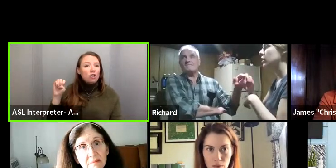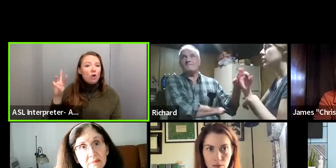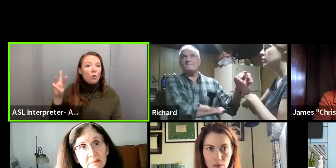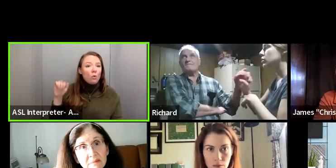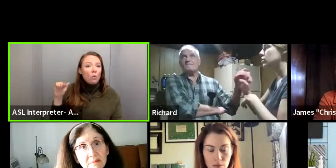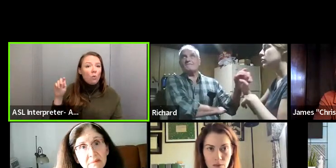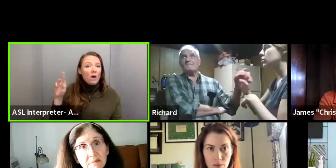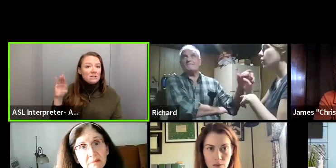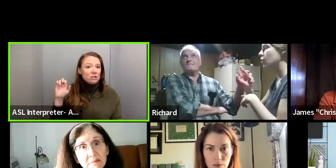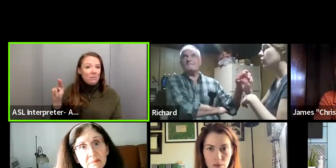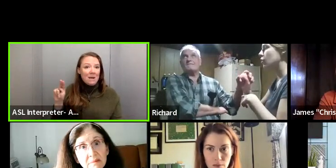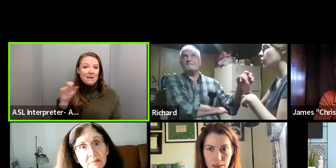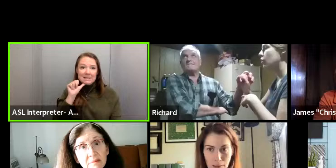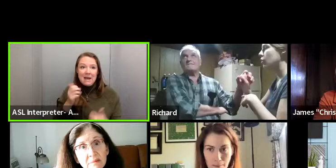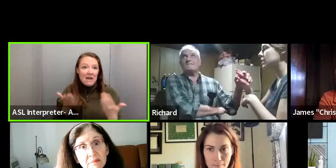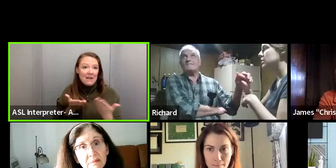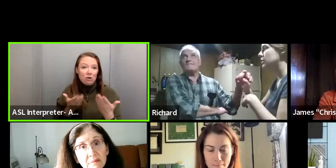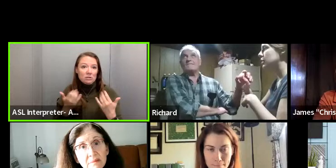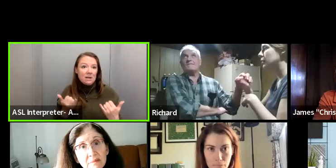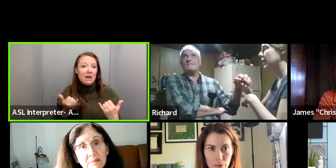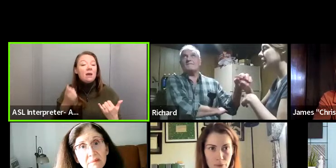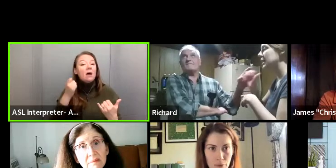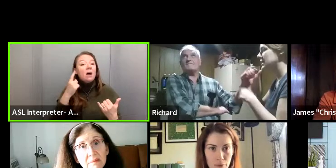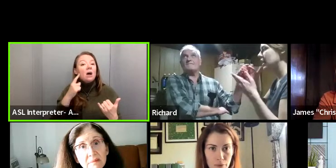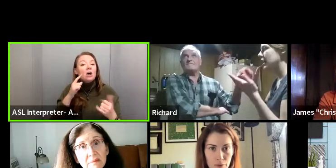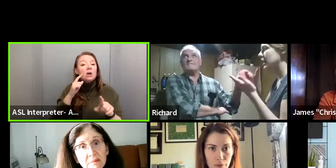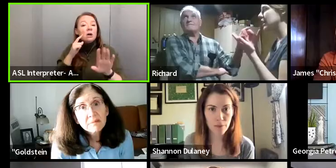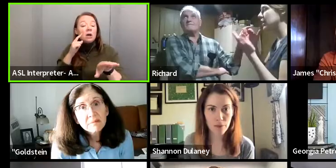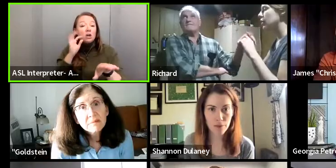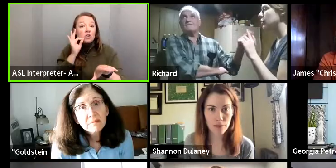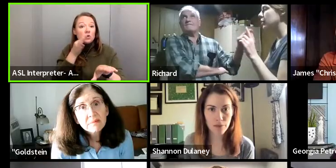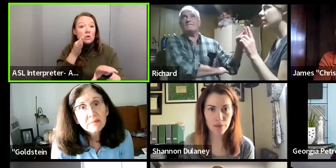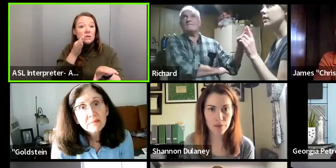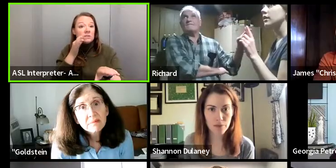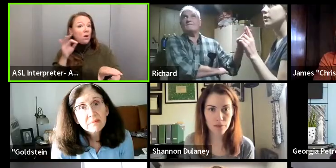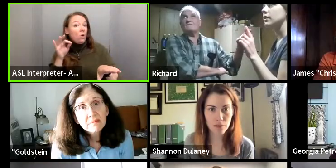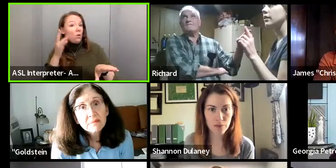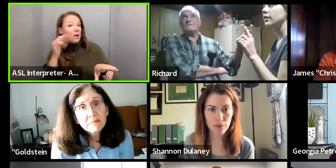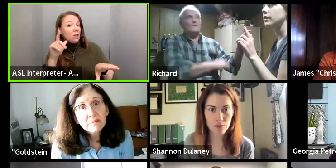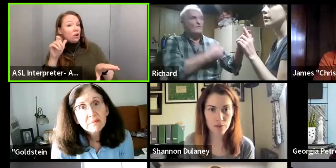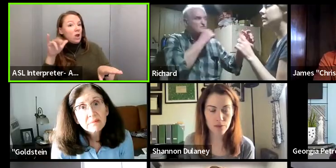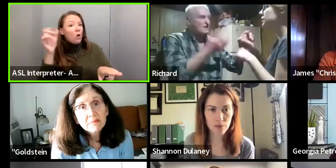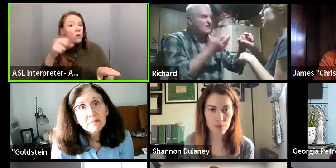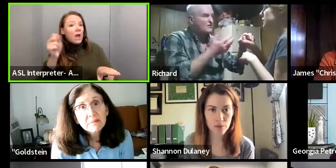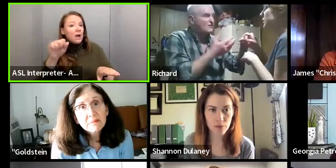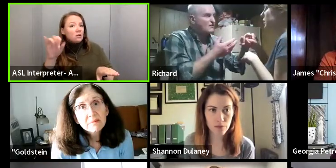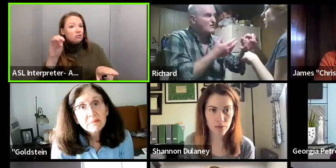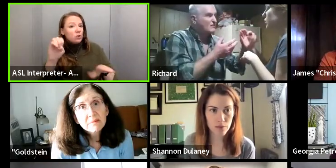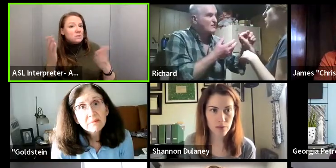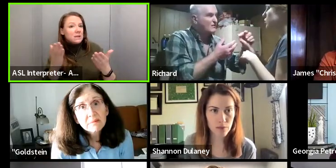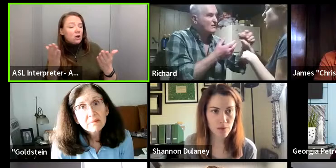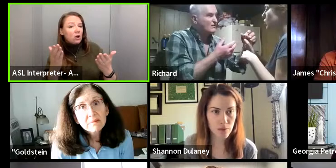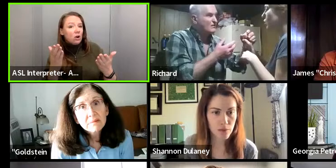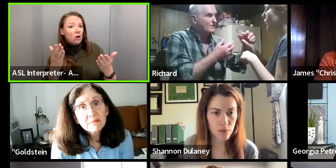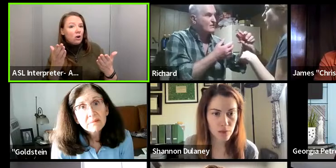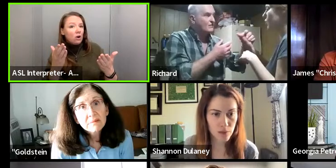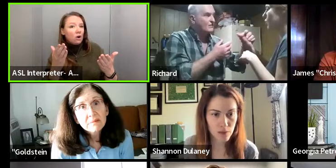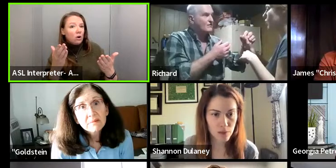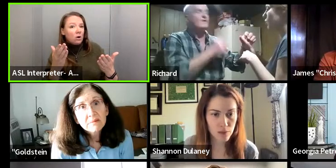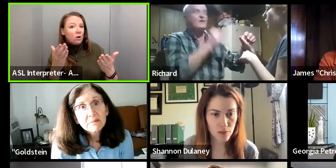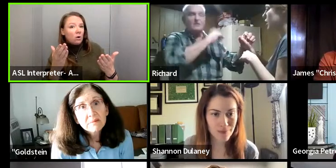on the call, I don't think, but Chris, I believe Joe is here. I wanted to make sure